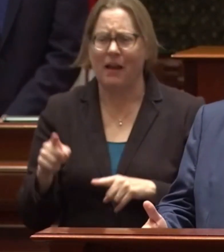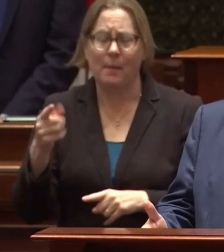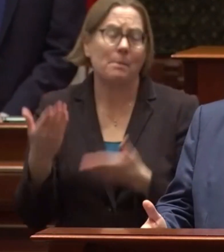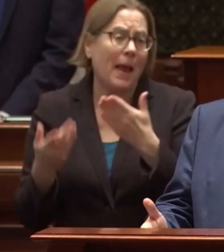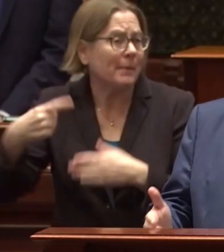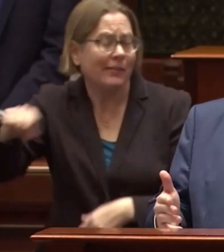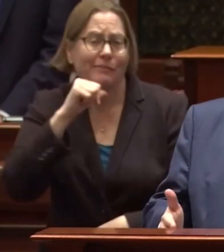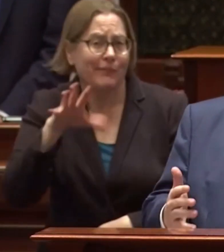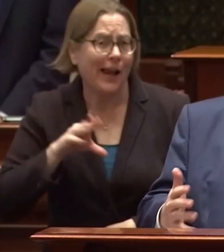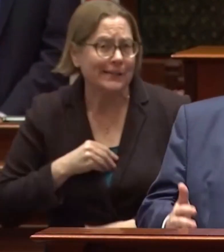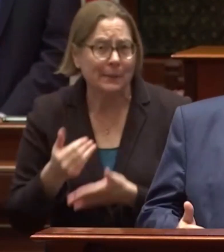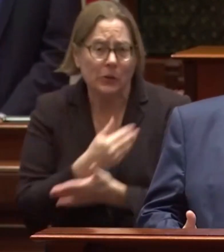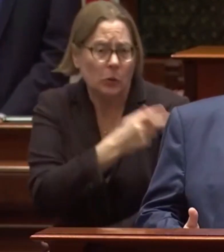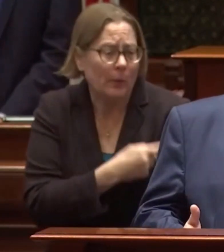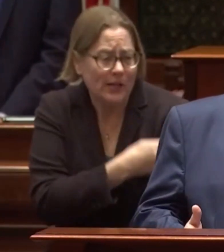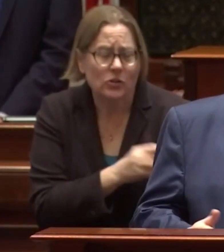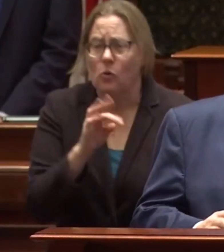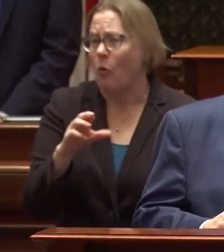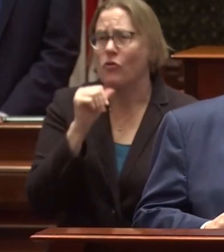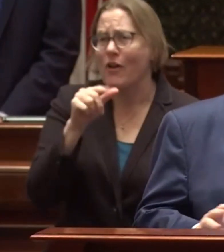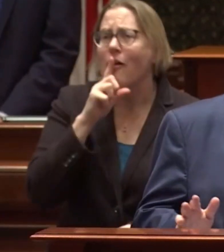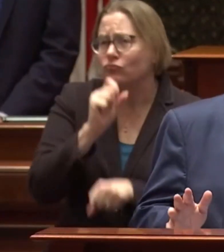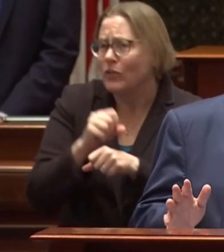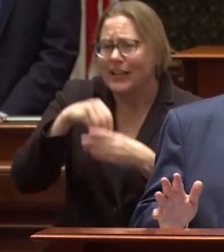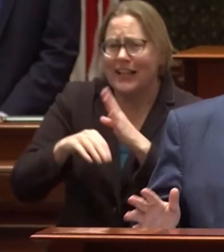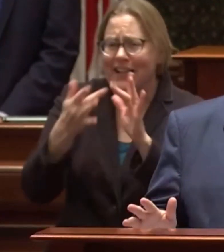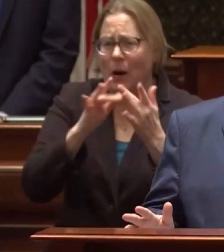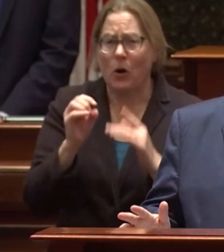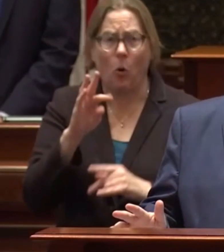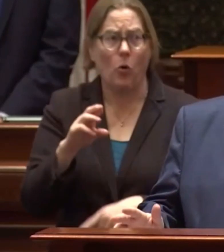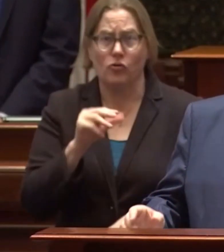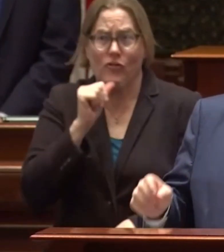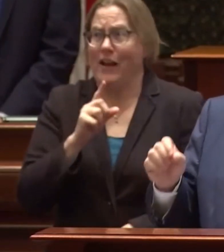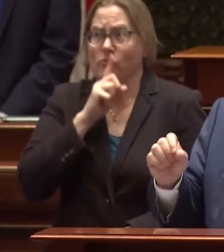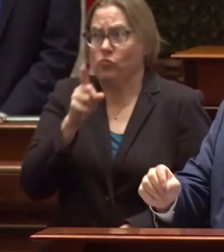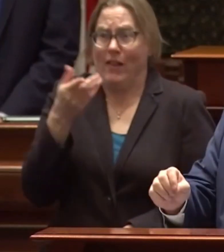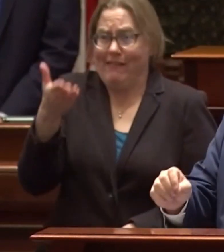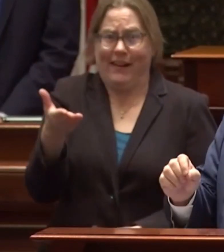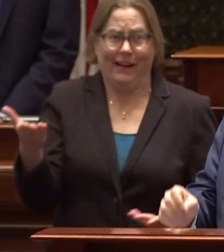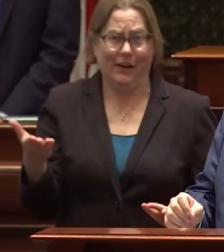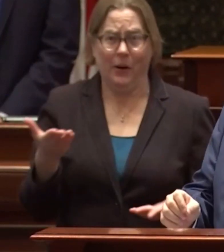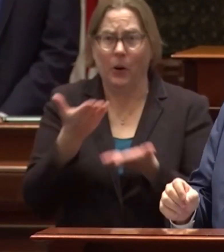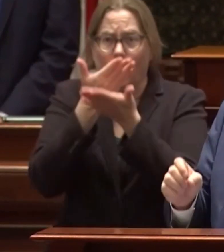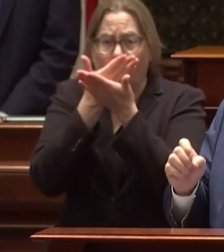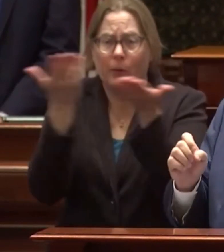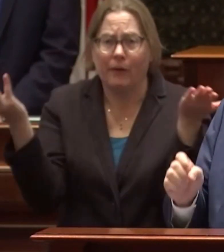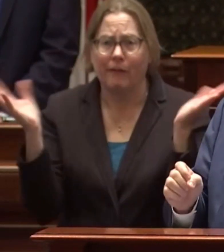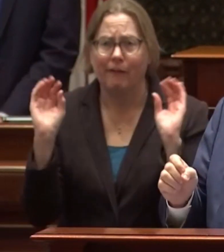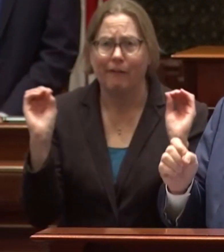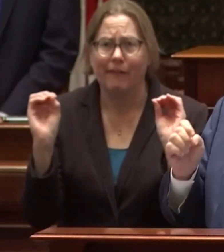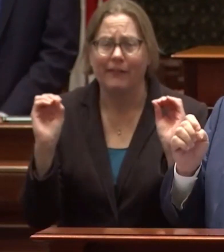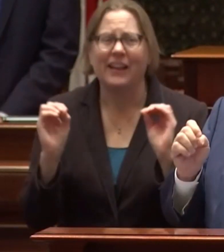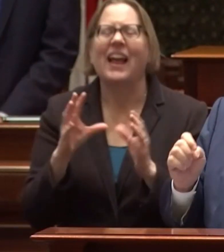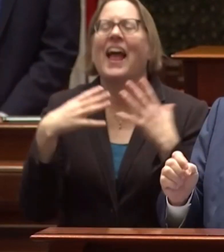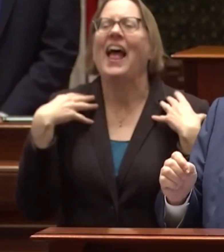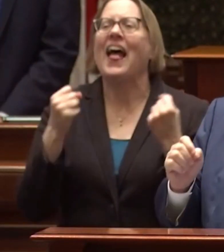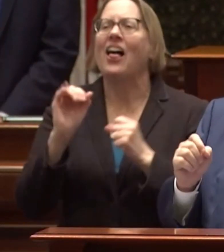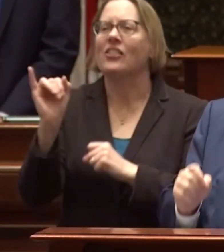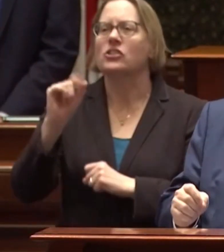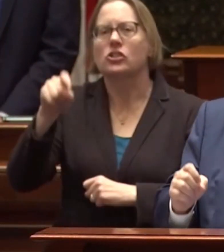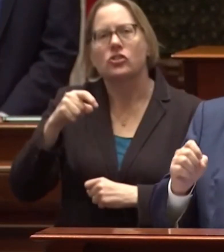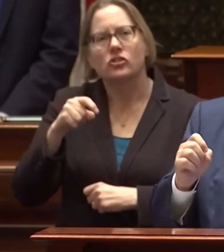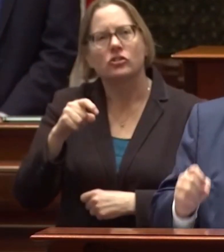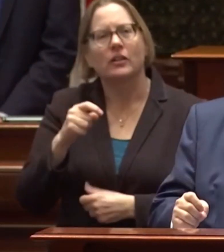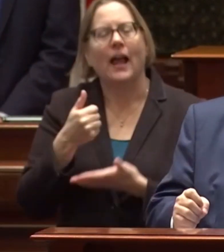new patients, aren't in-network, or don't exist at all. Health insurance companies should be helping